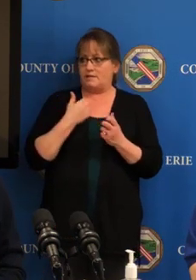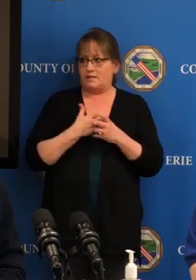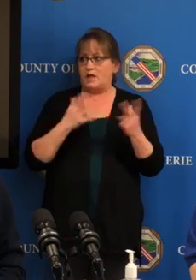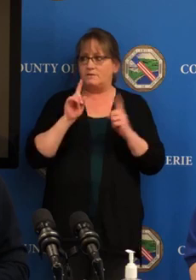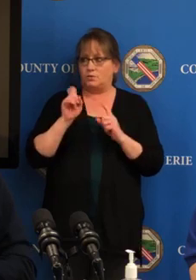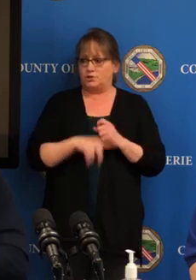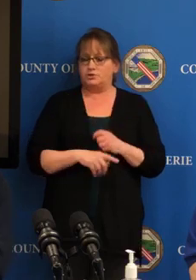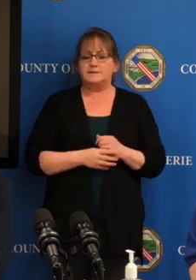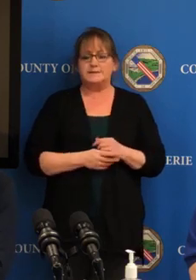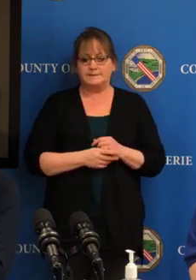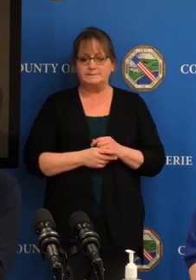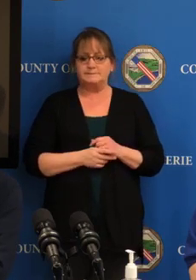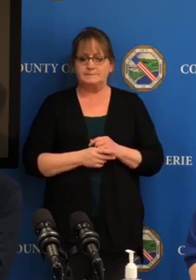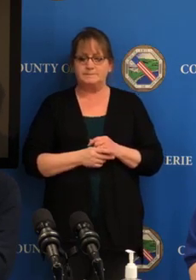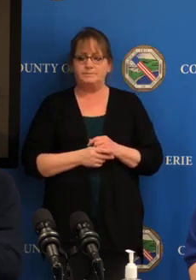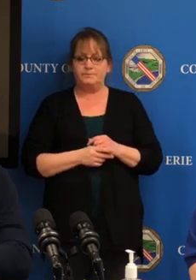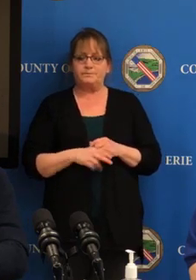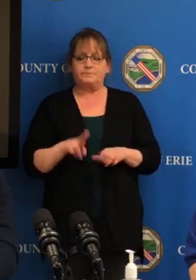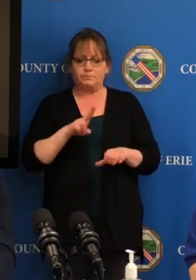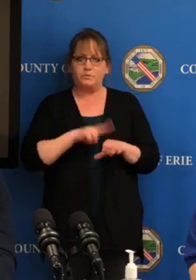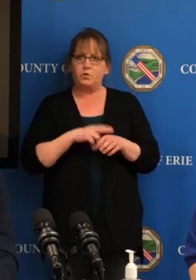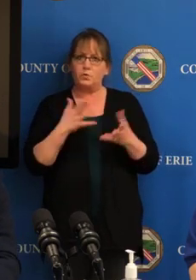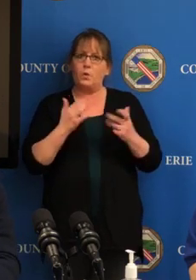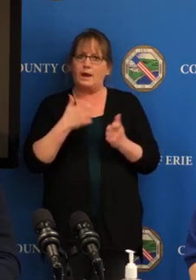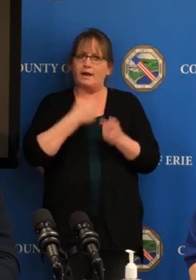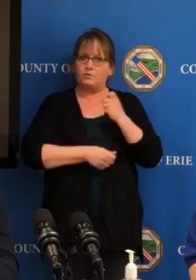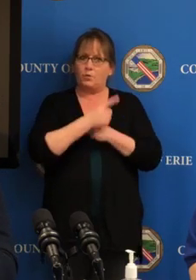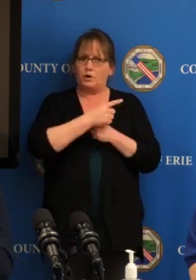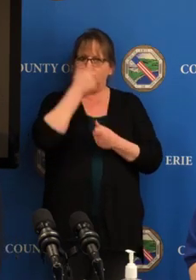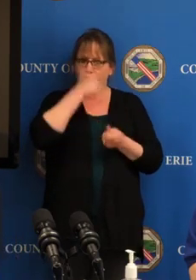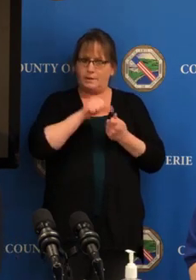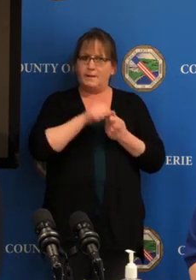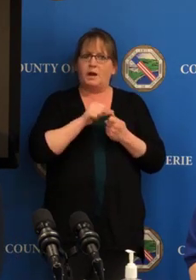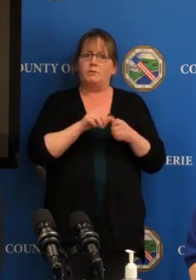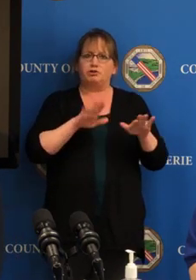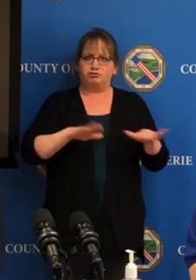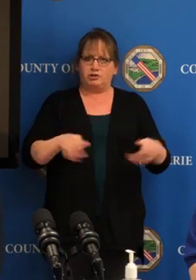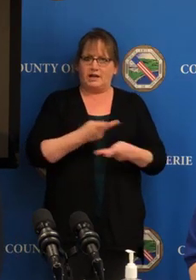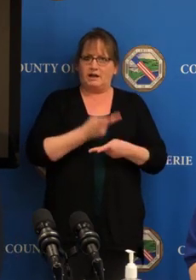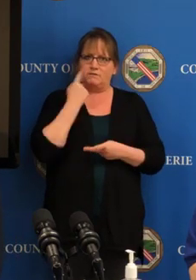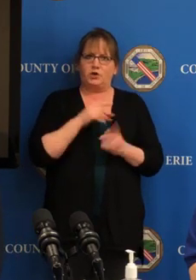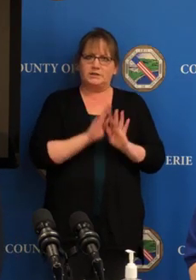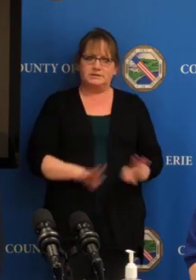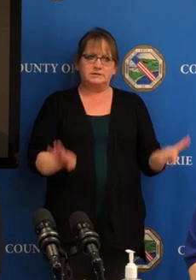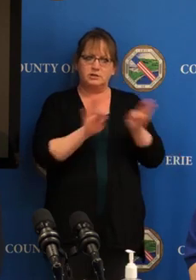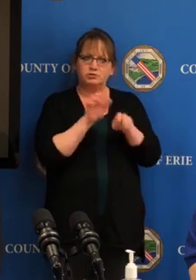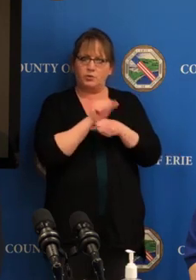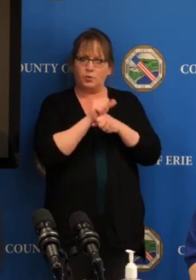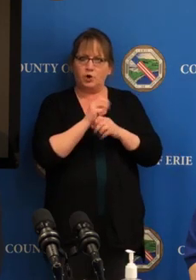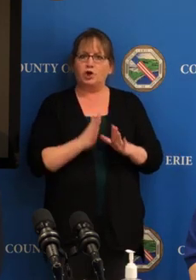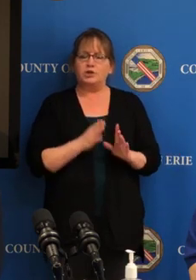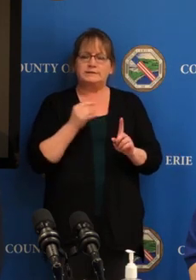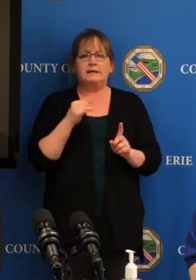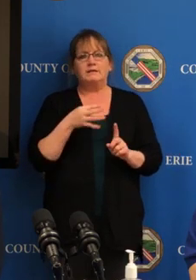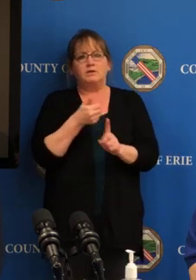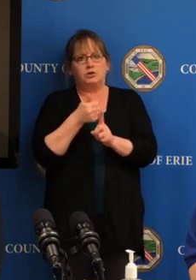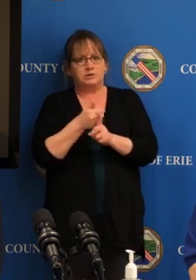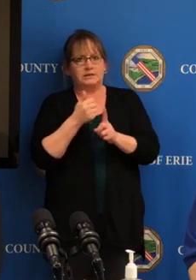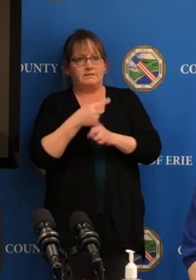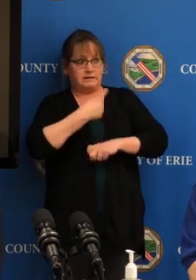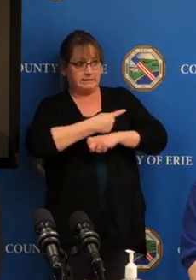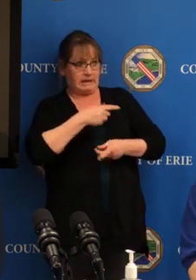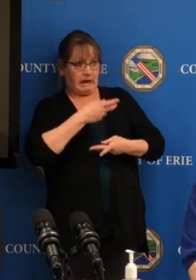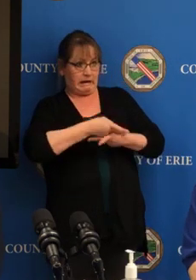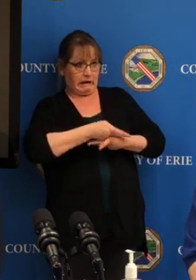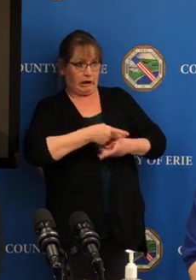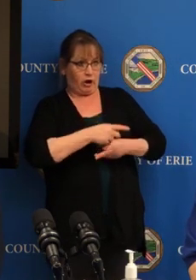there. We, of course, want everyone to remember that child care for essential workers. If you are a daycare facility